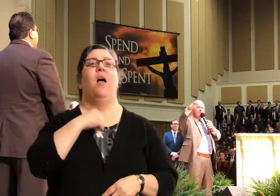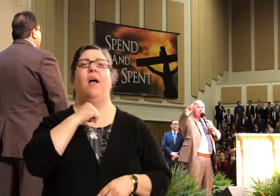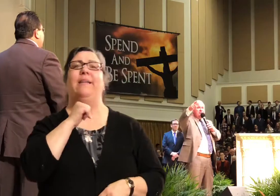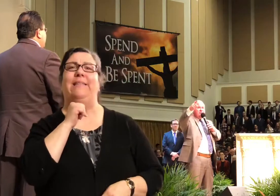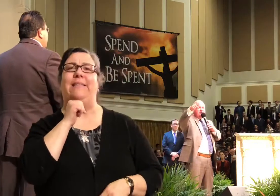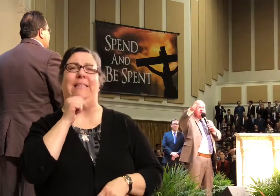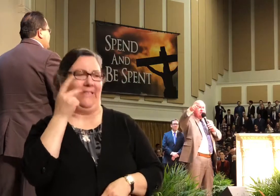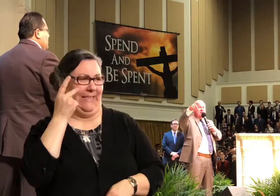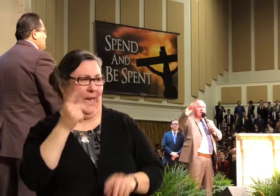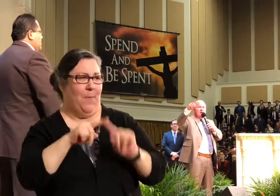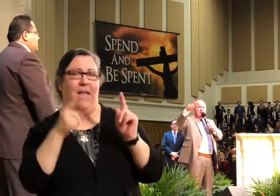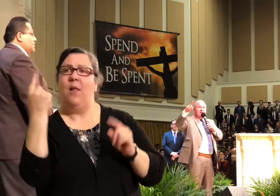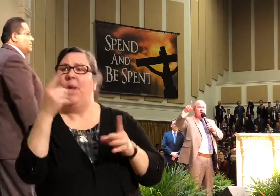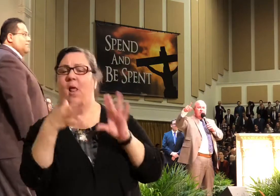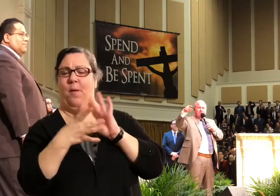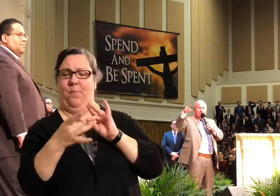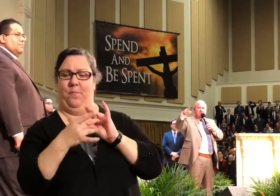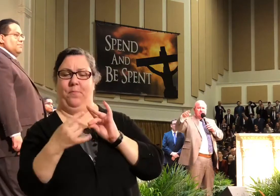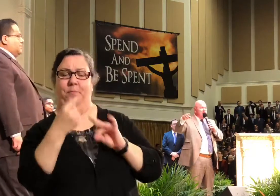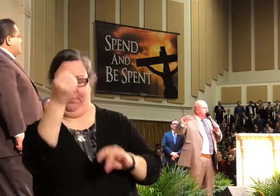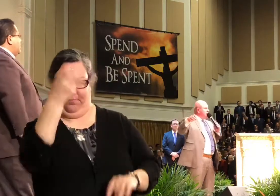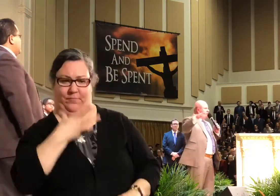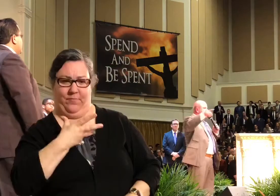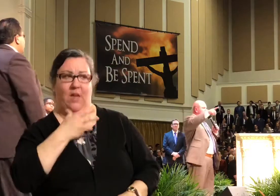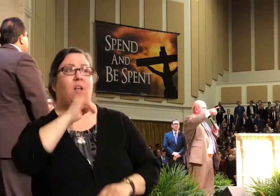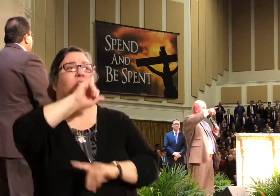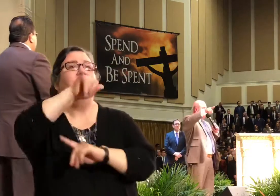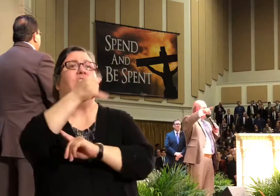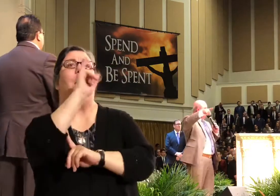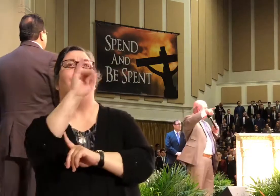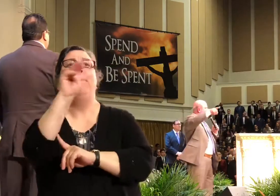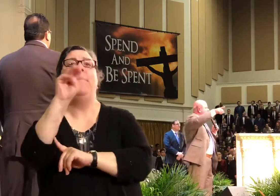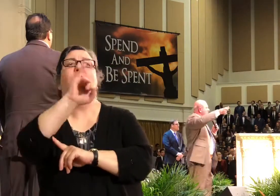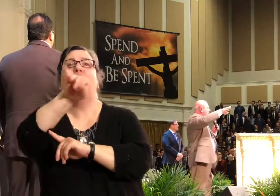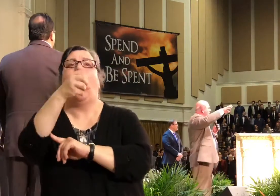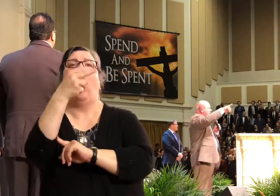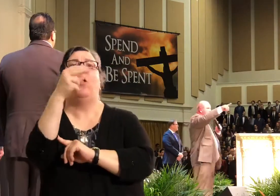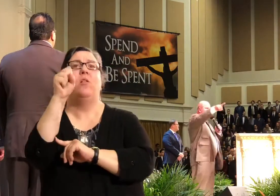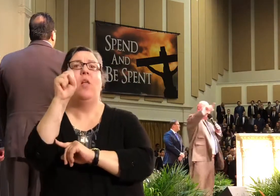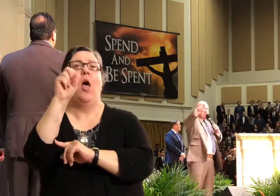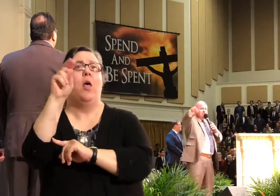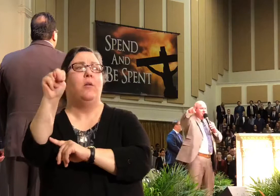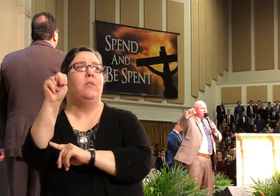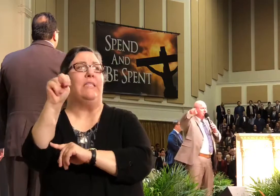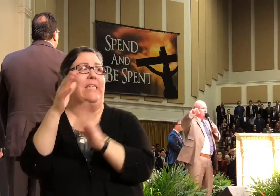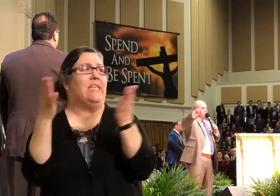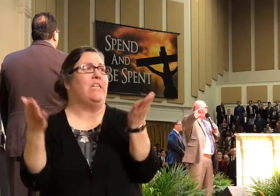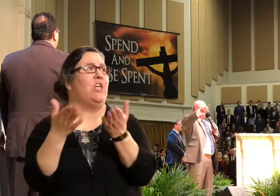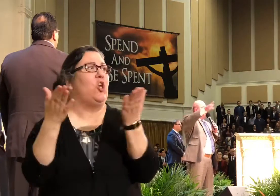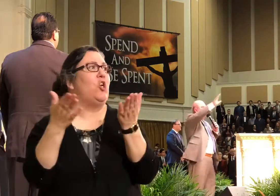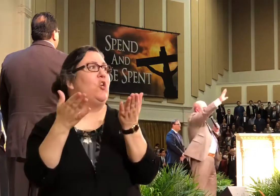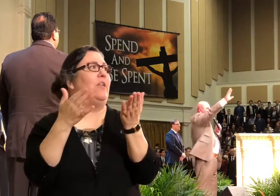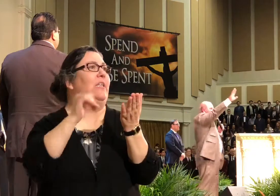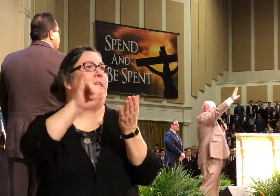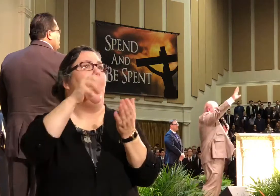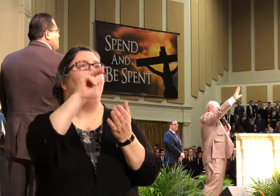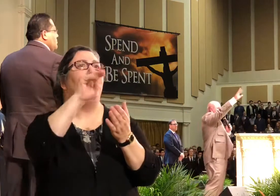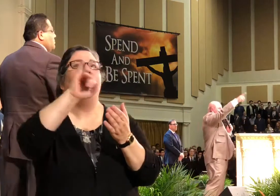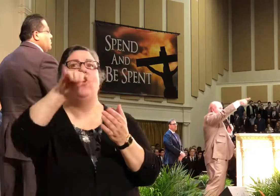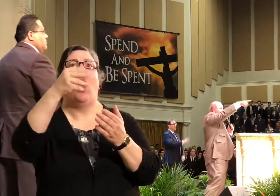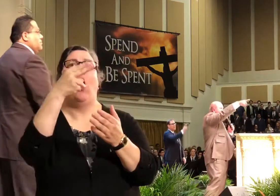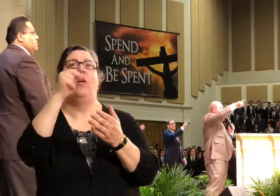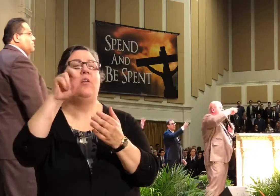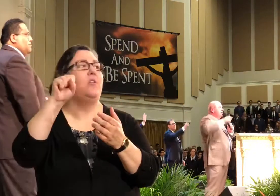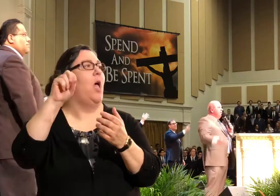I didn't see, but somebody mentioned to me that Brother Jim Johnson is here. My neighbor in Natchez, Mississippi. Brother